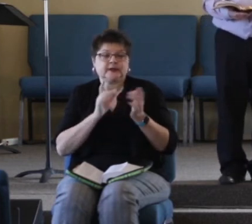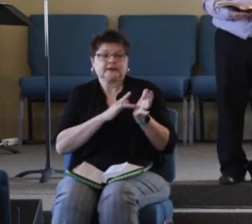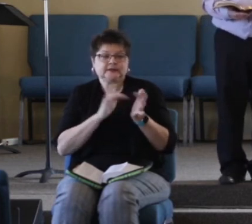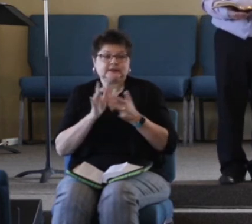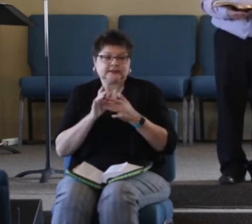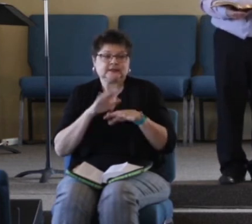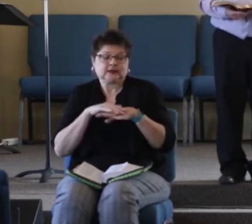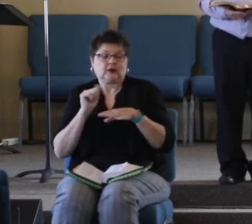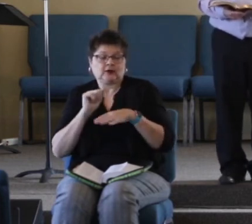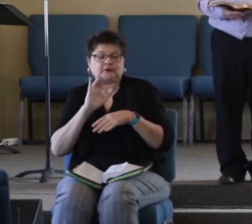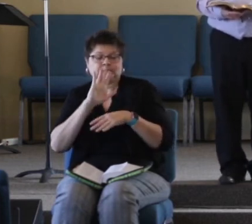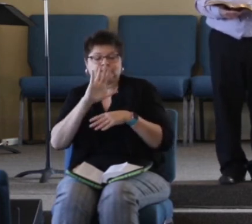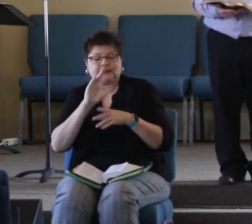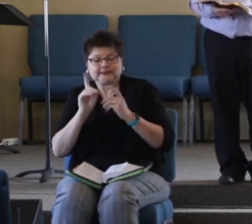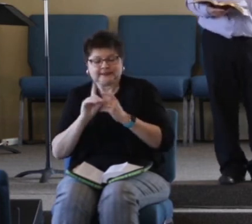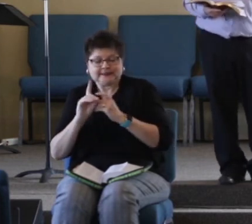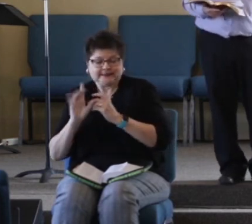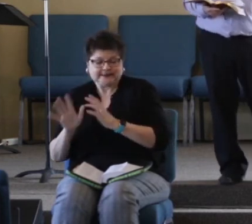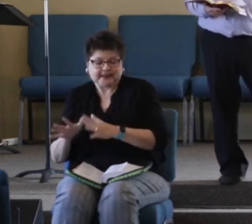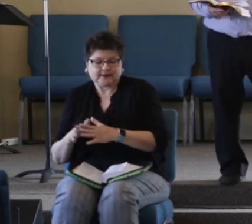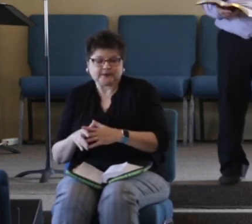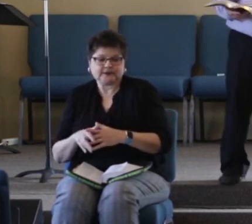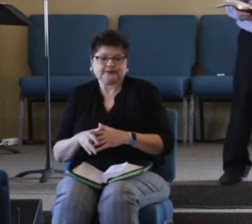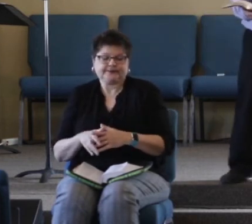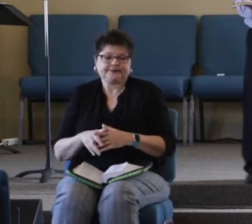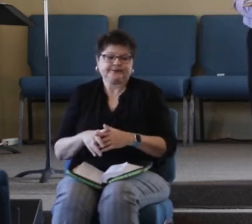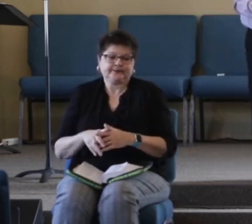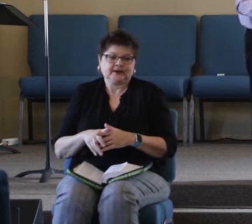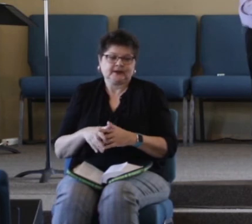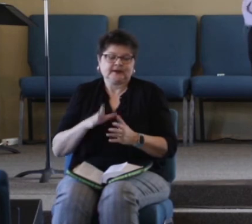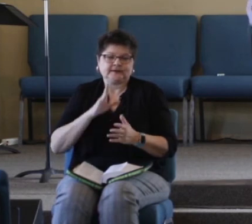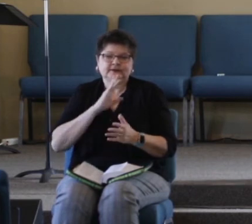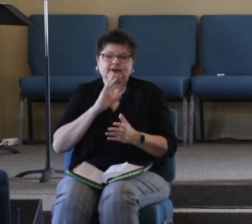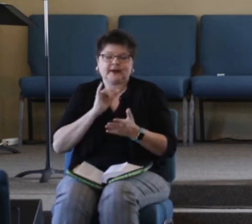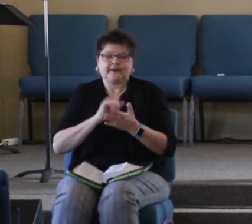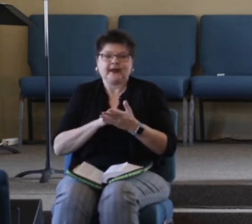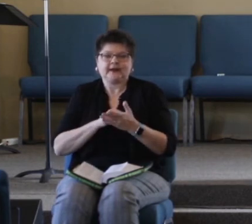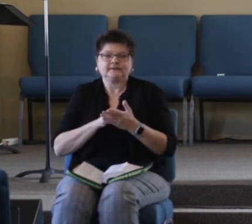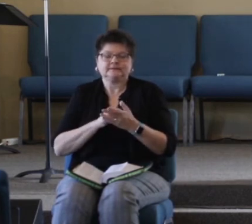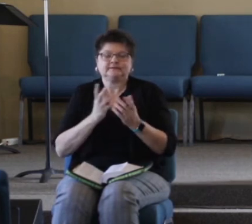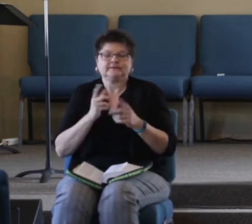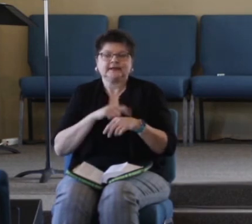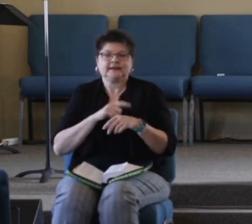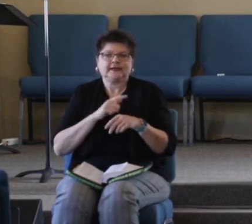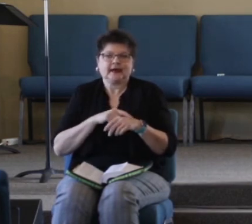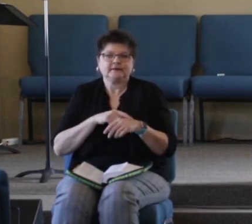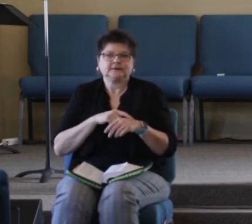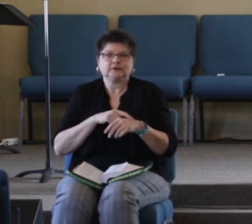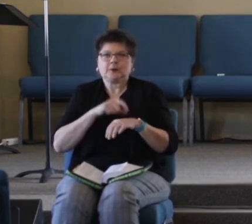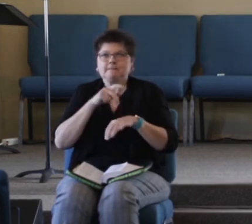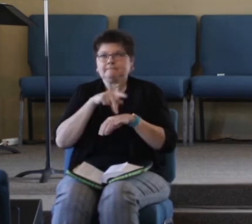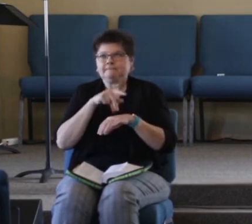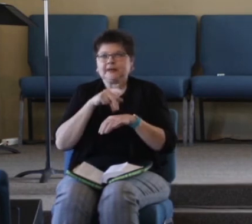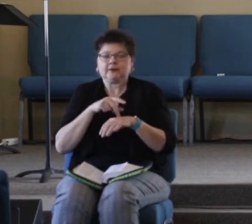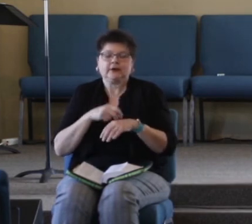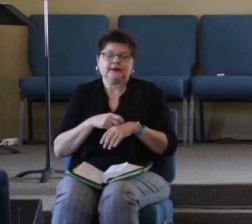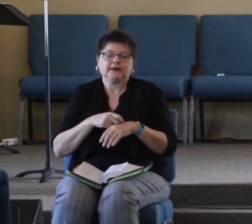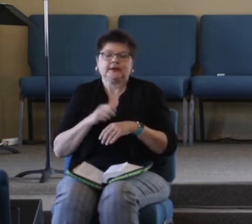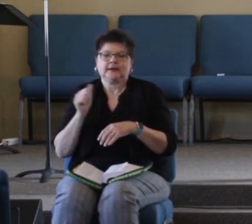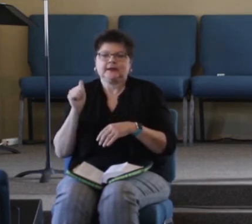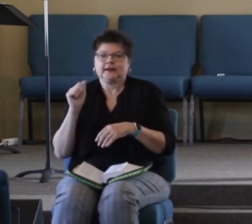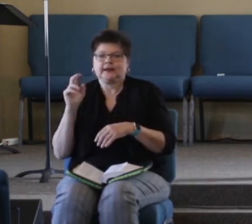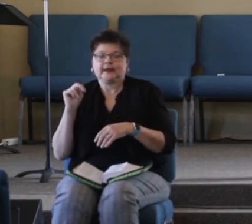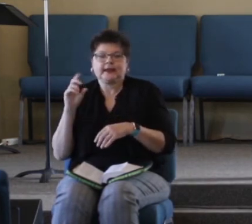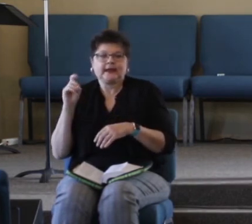disciples. I mean, I reference that quite often. You know, Peter and Andrew are just fishing, and he says, "Follow me."